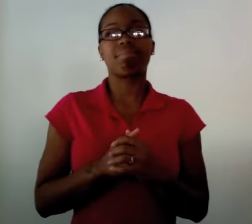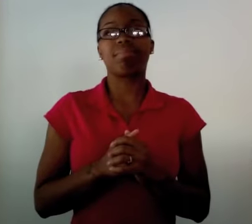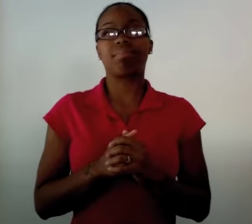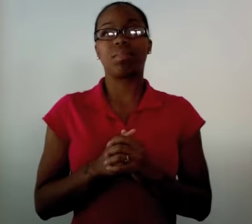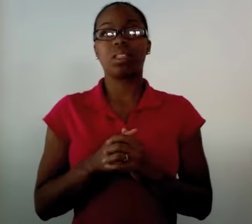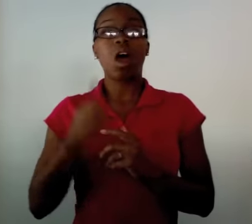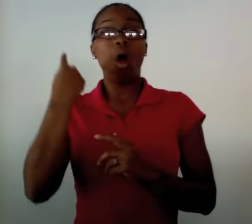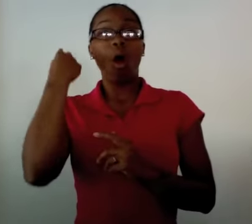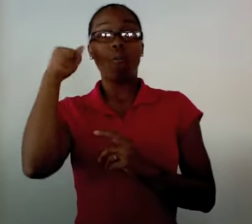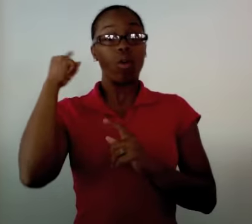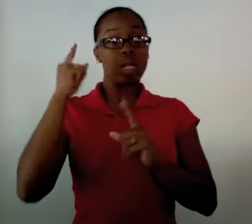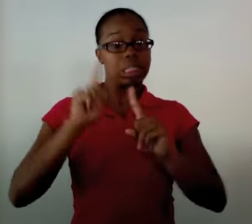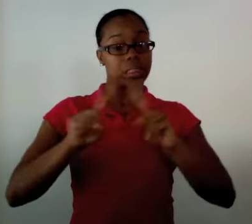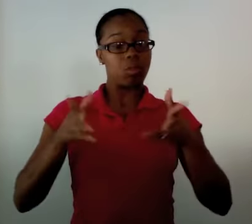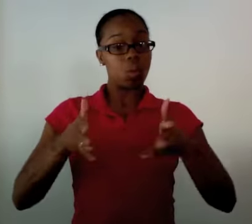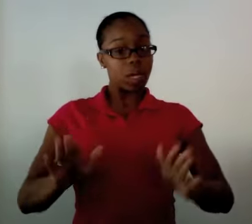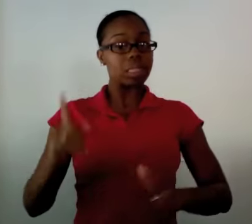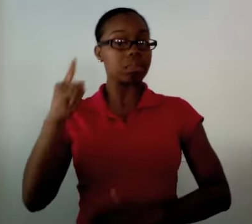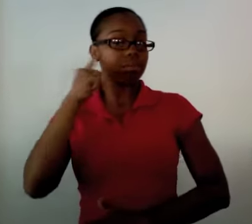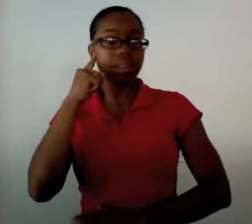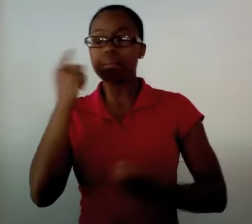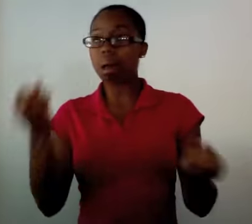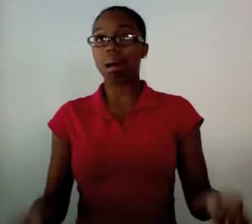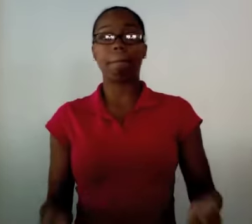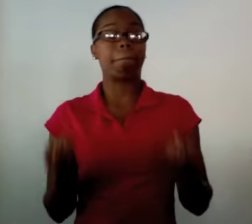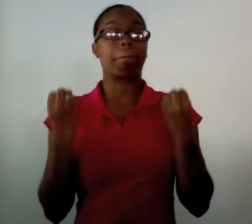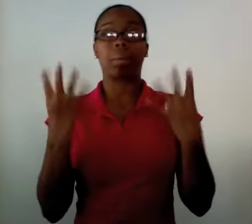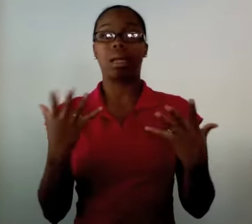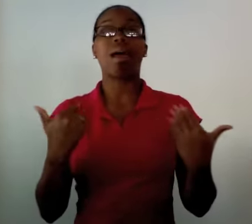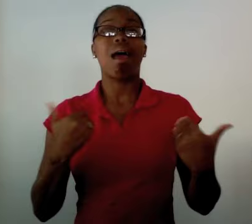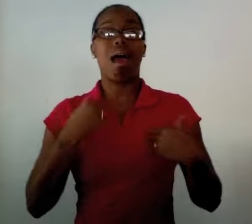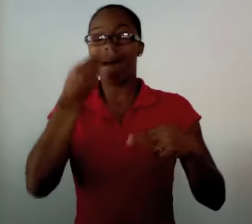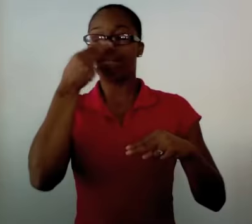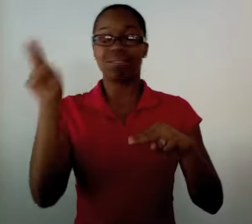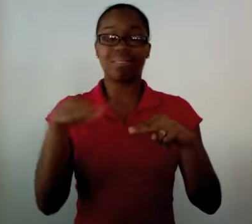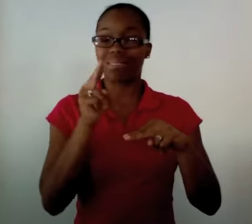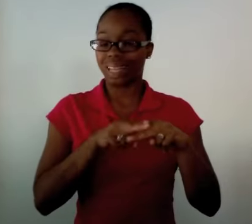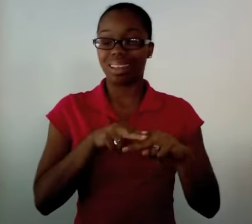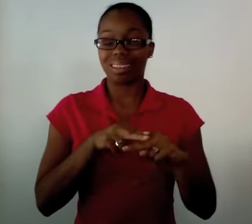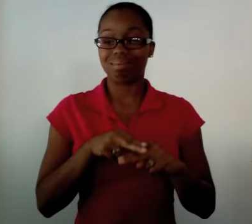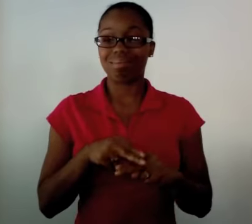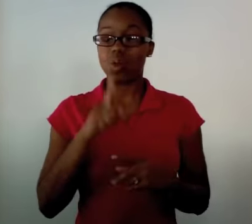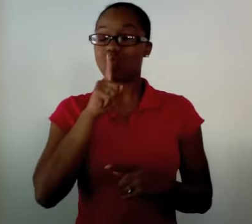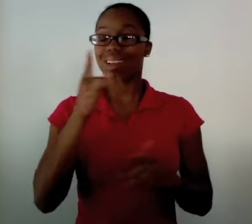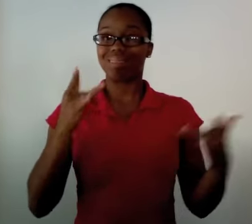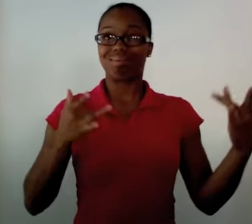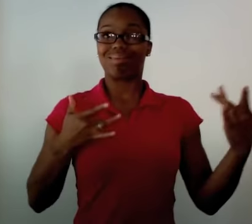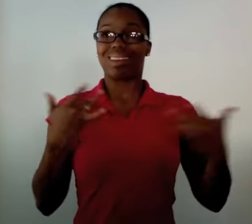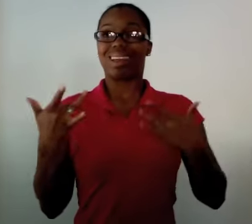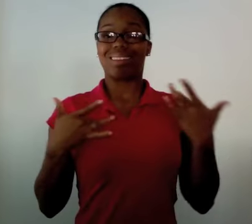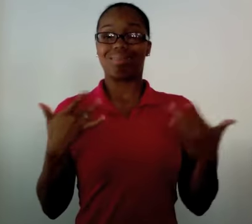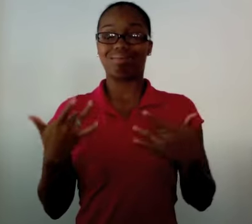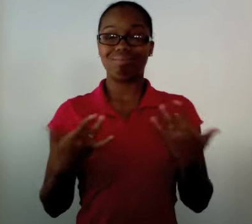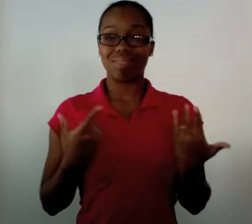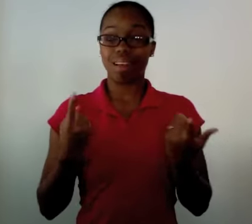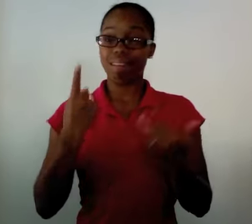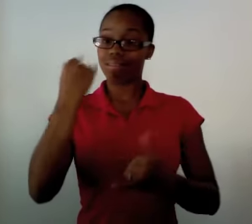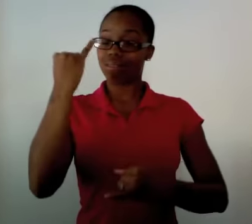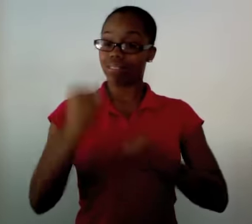listening positions that you can use. There are many. Have fun with that. It's very exciting. And finally, an acronym. You can use